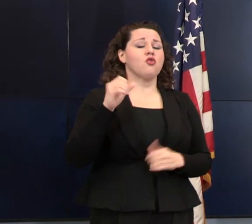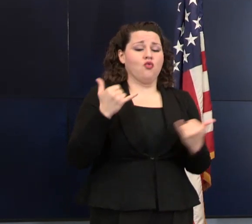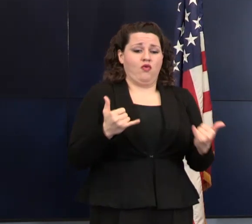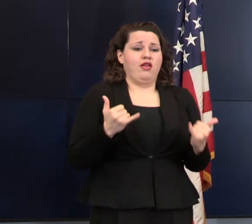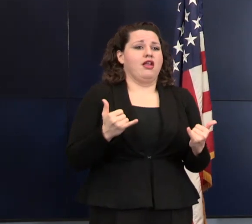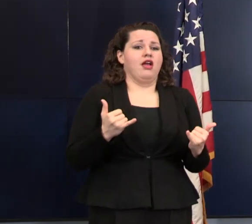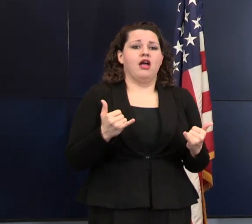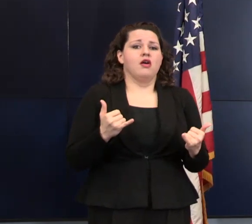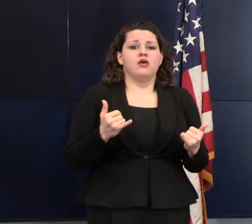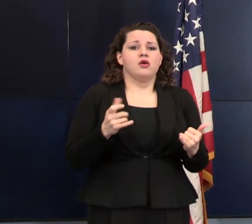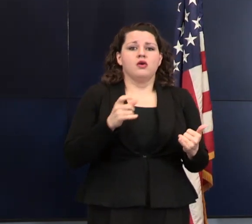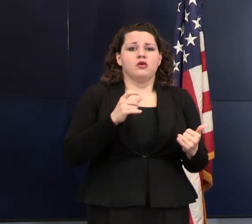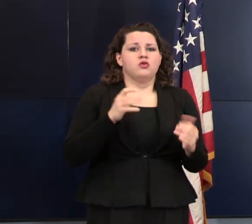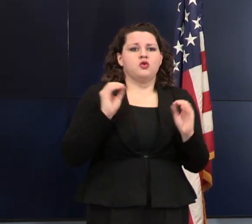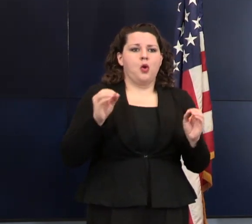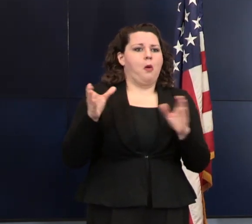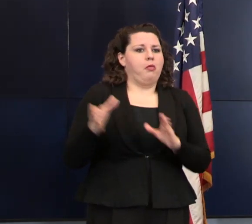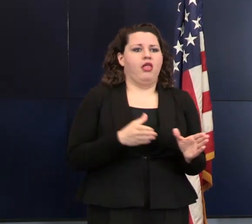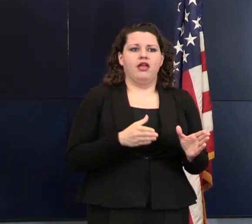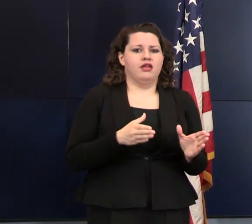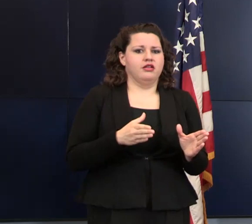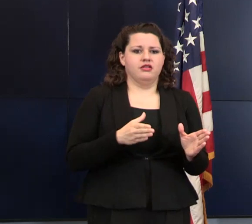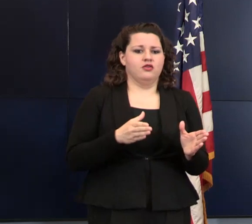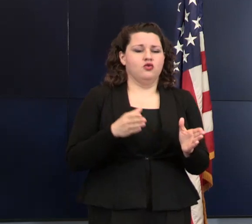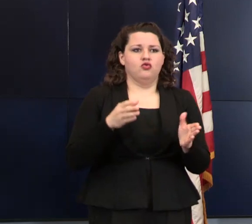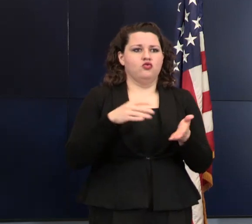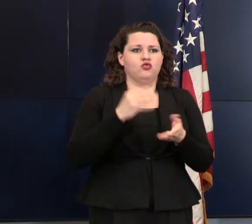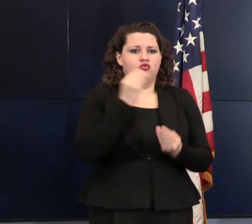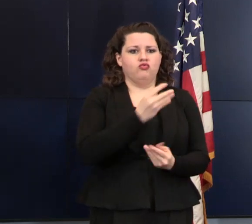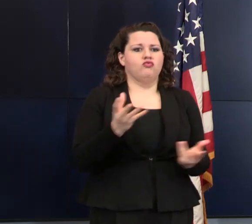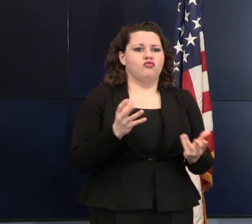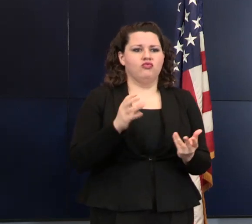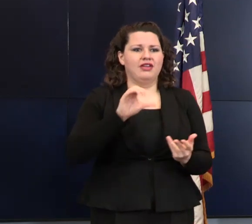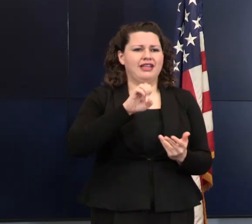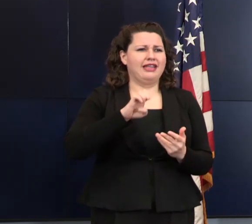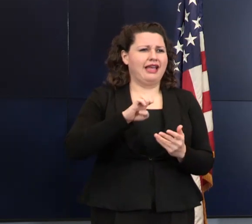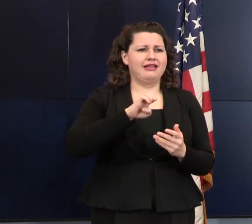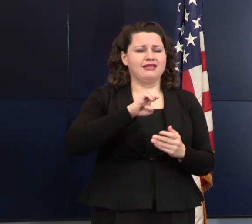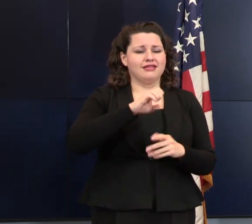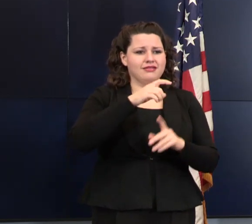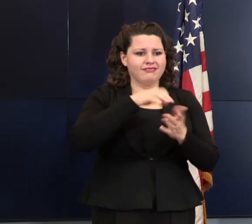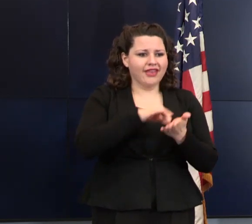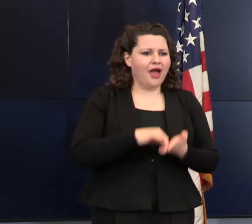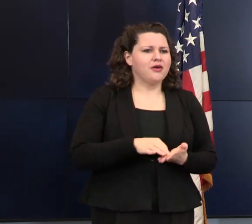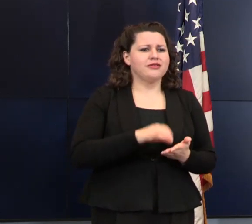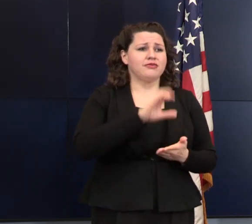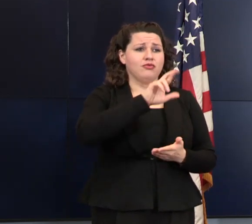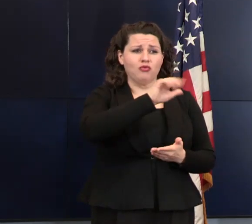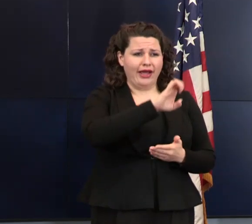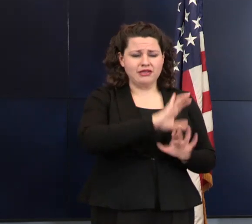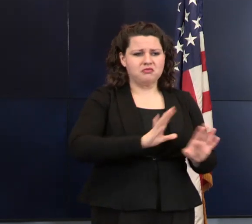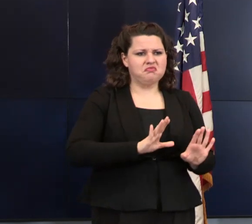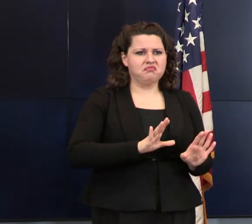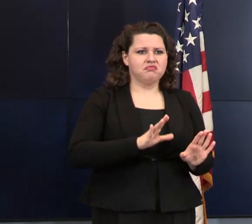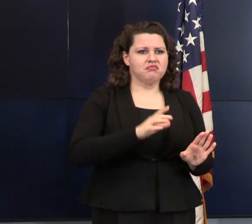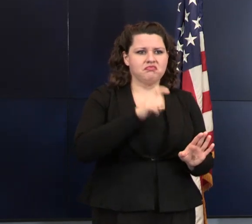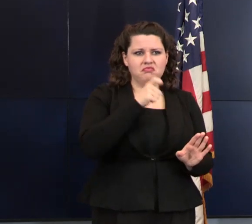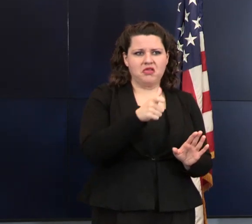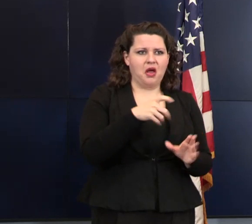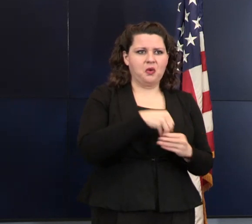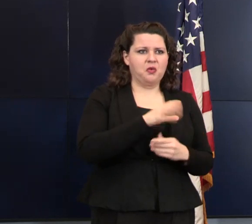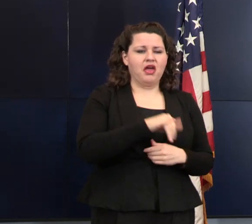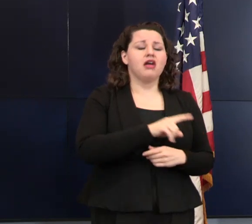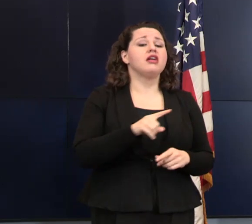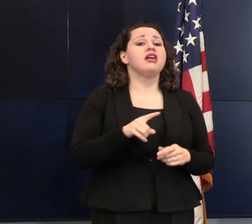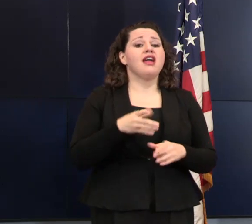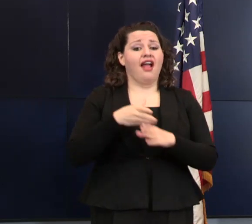point in time, we don't have plans to release case counts by race and ethnicity. At the end of every